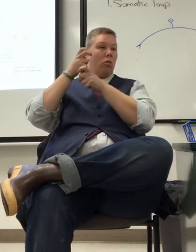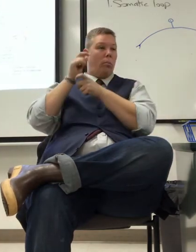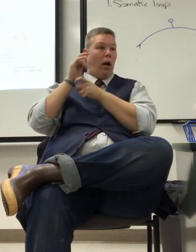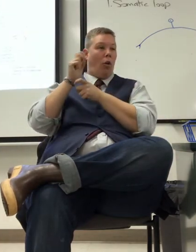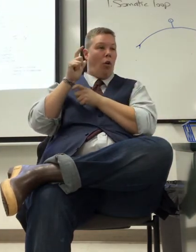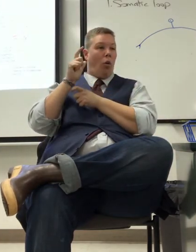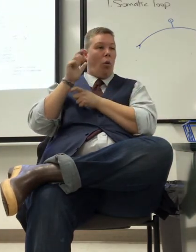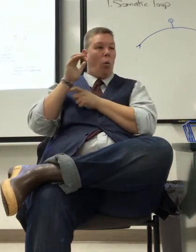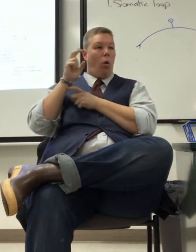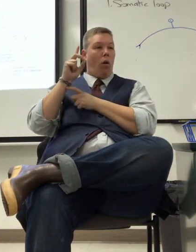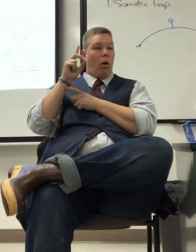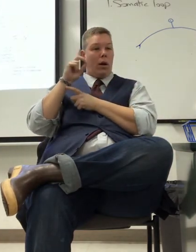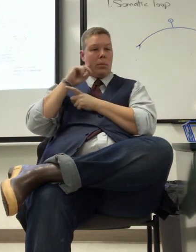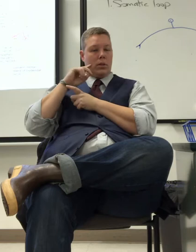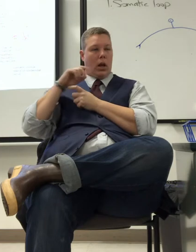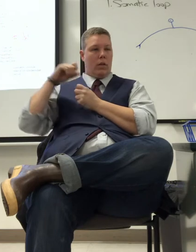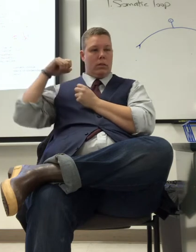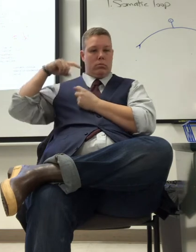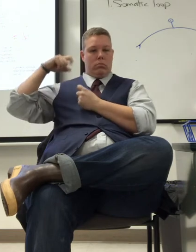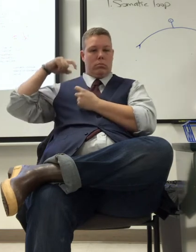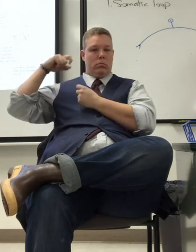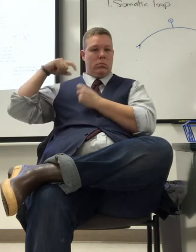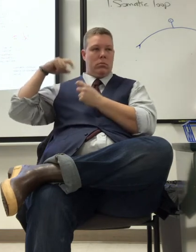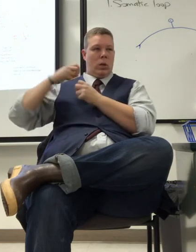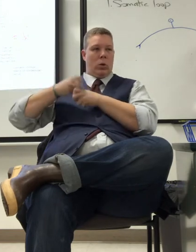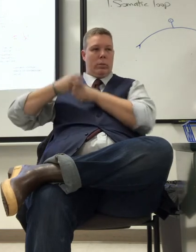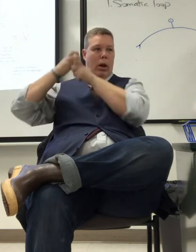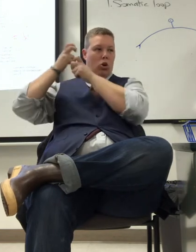and it's synapsing on